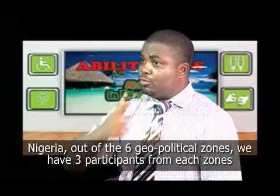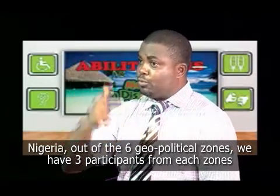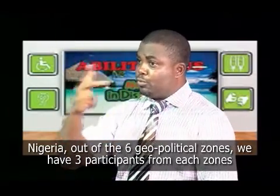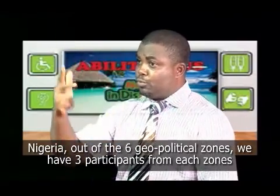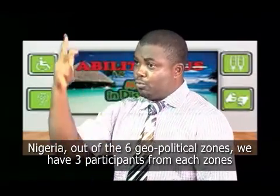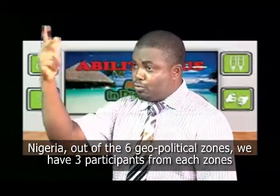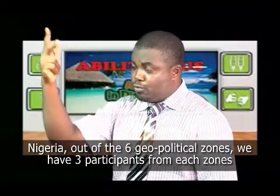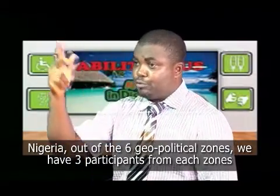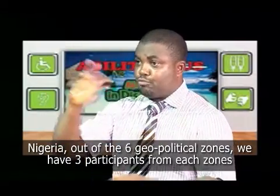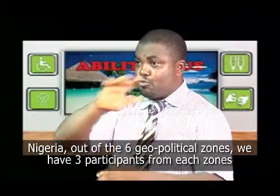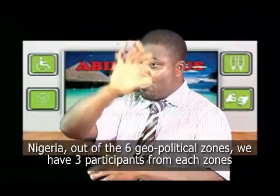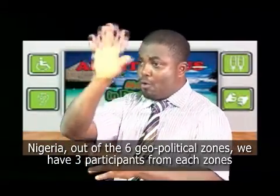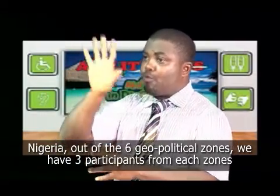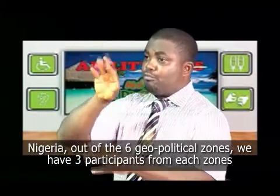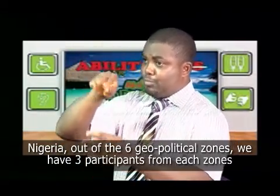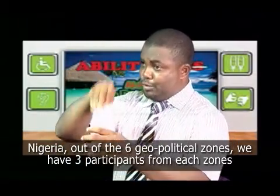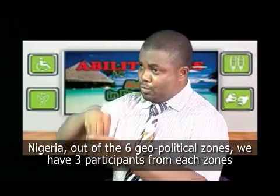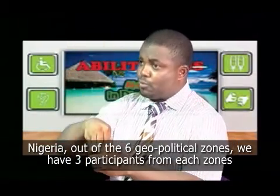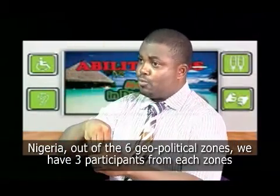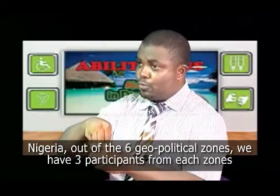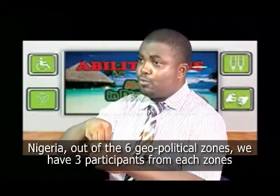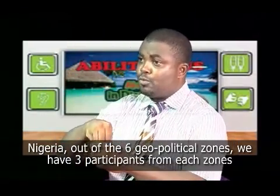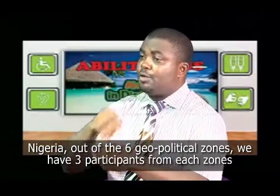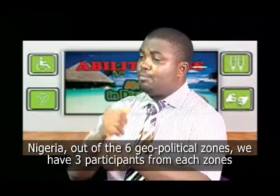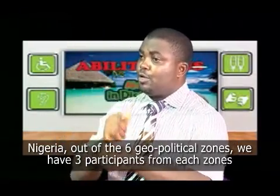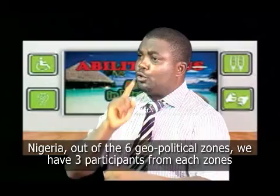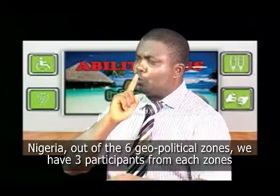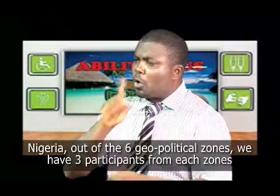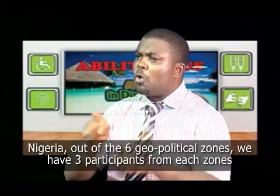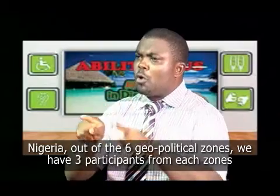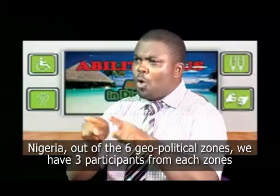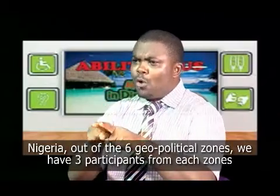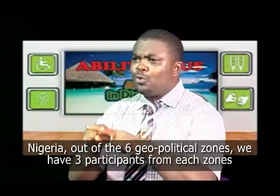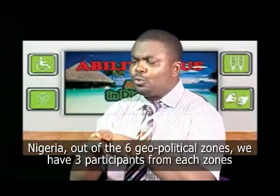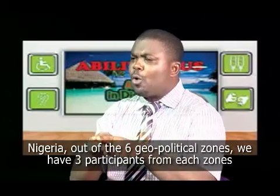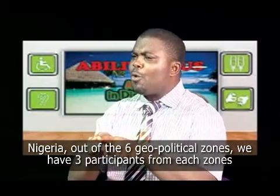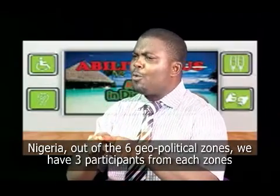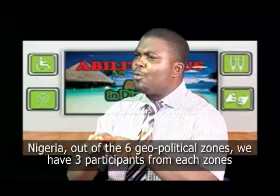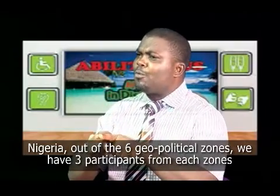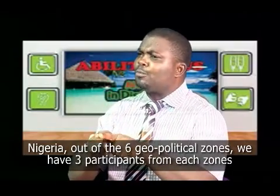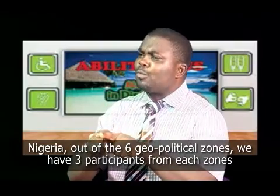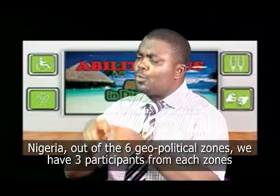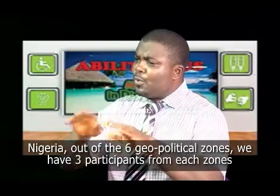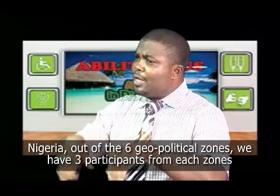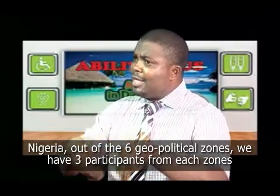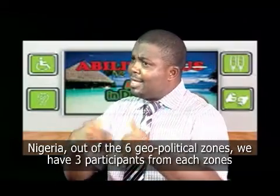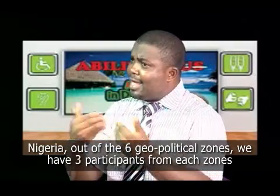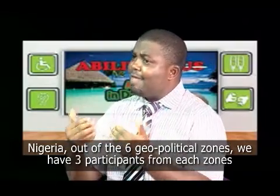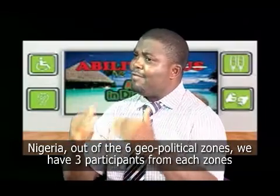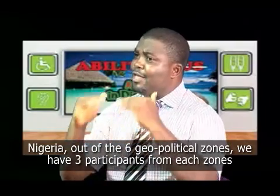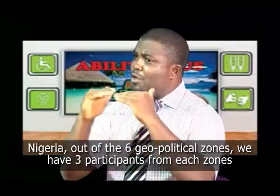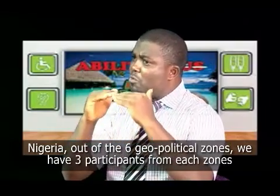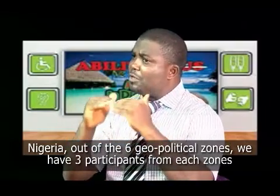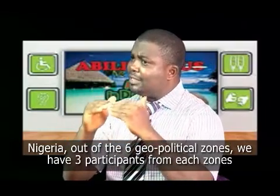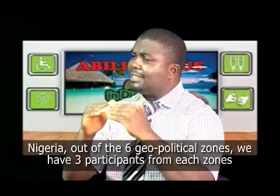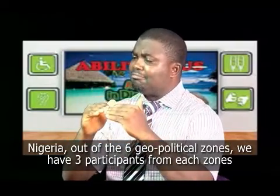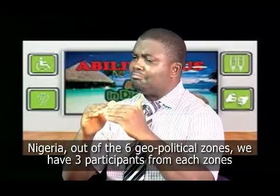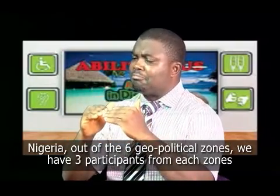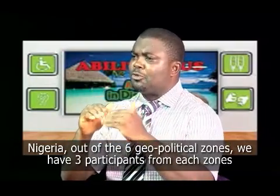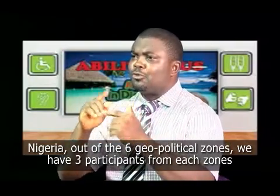out of the 6 geopolitical zones, we have participants from three participants from each geopolitical zone,